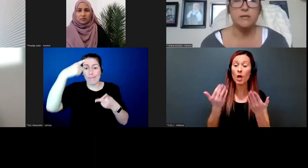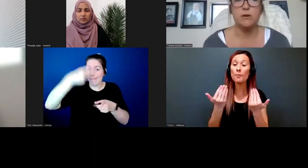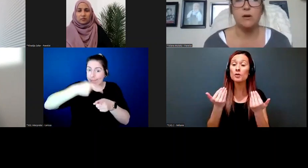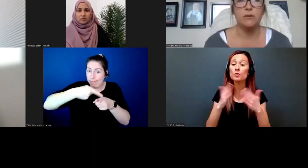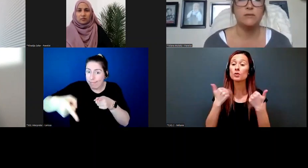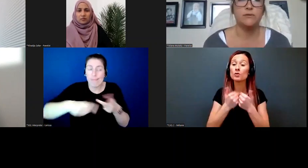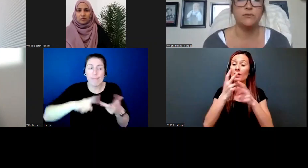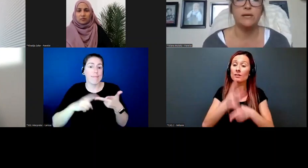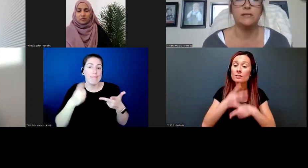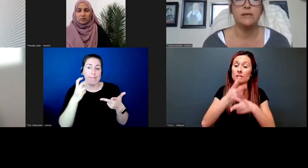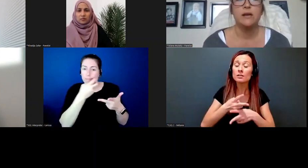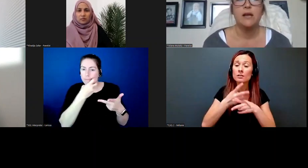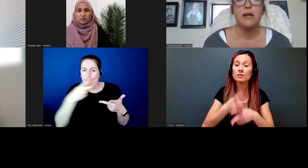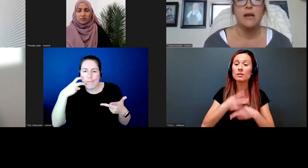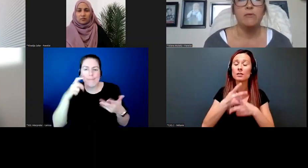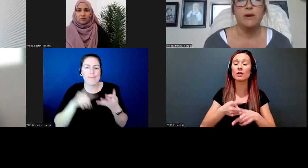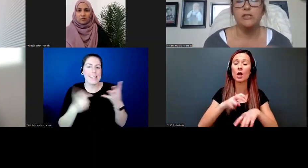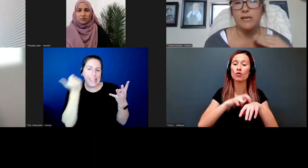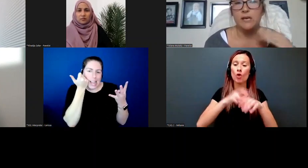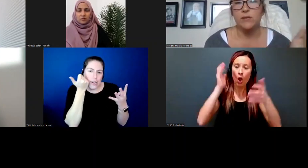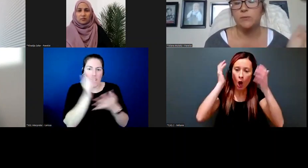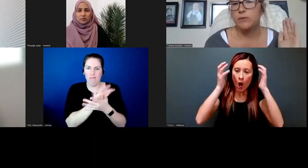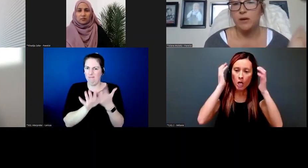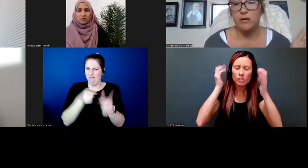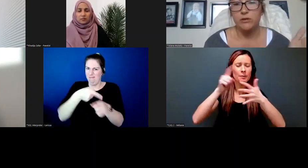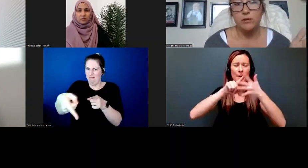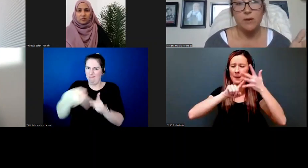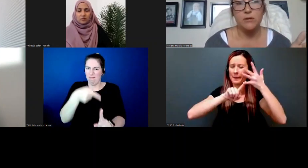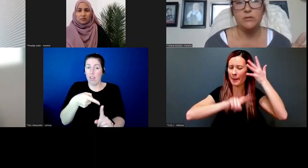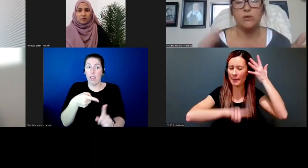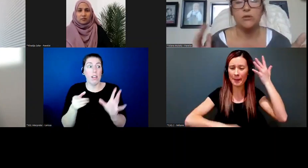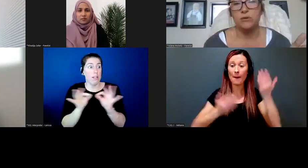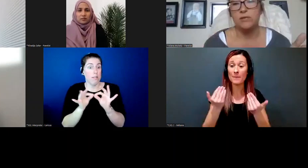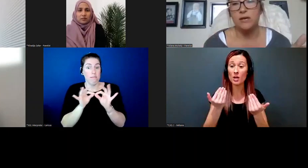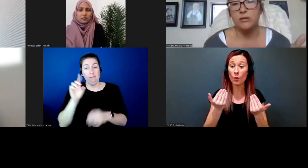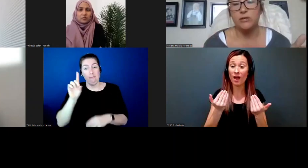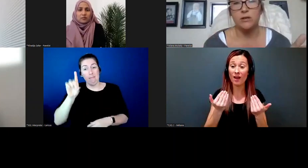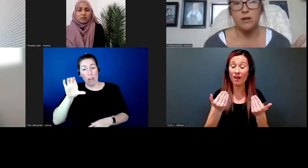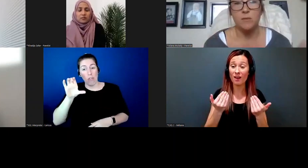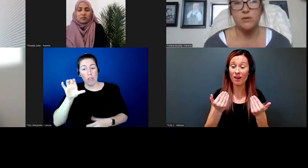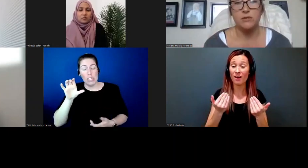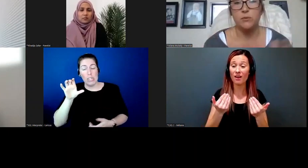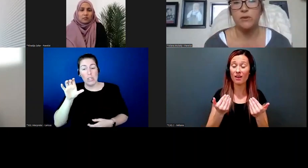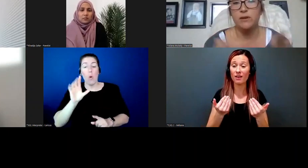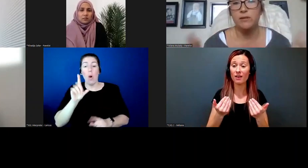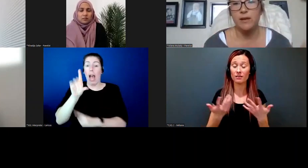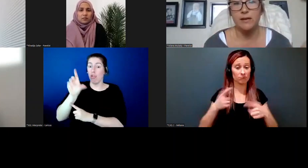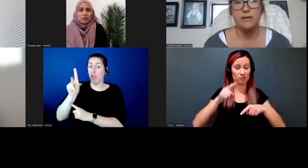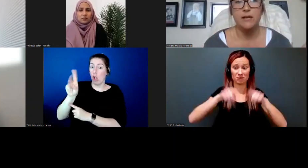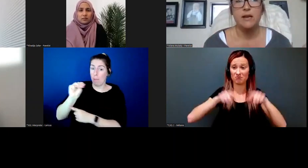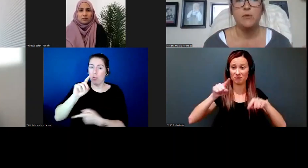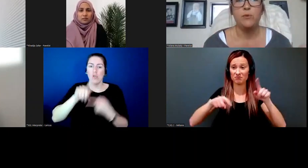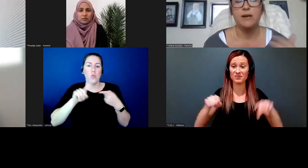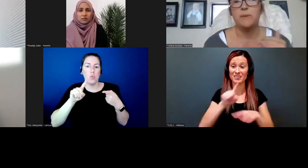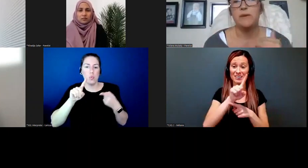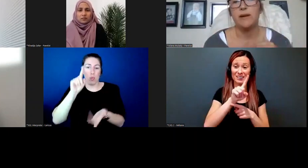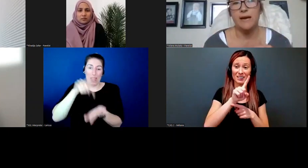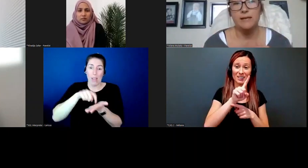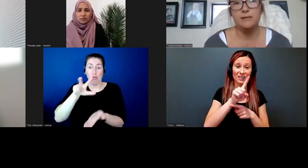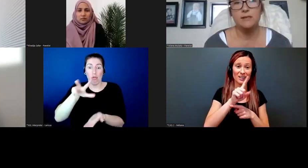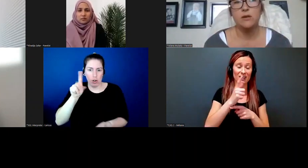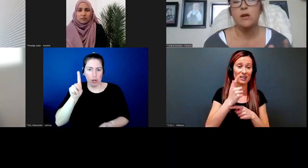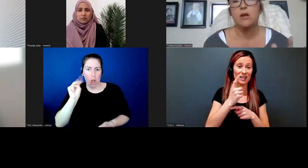ortho, dental, all those different needs. It ranges anywhere between 100 kilometers to 1,300 kilometers. Within that, we have to